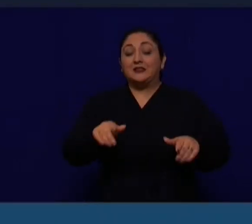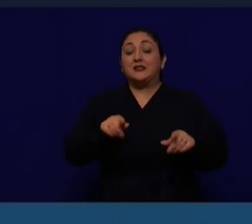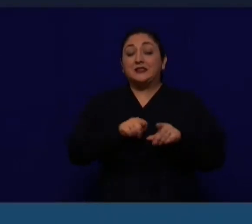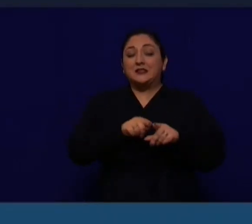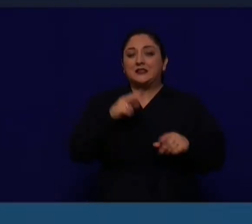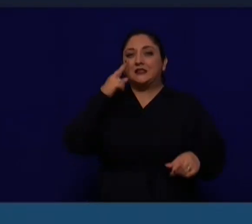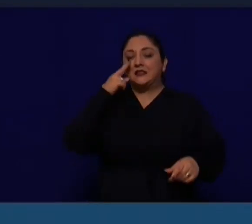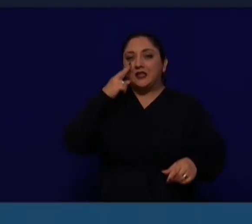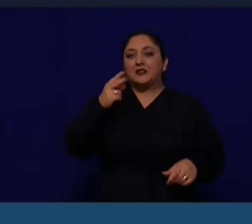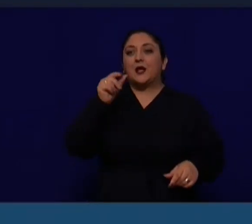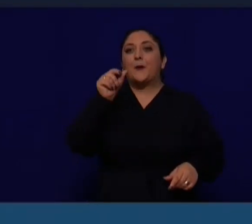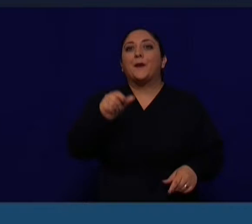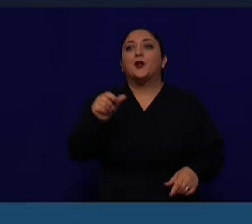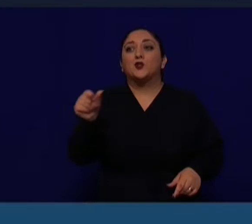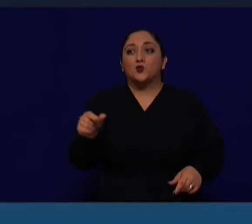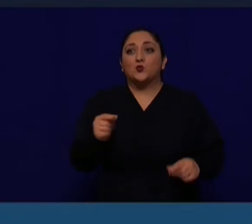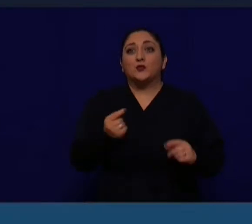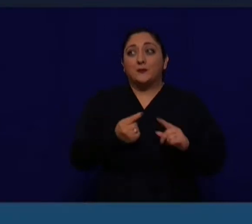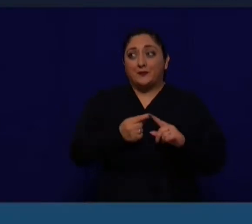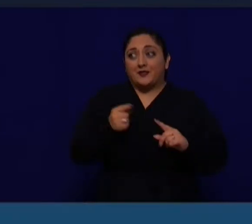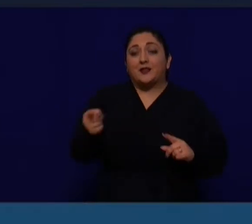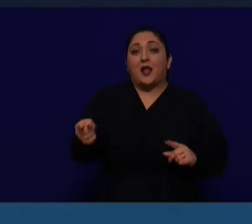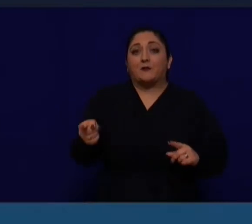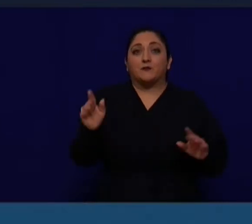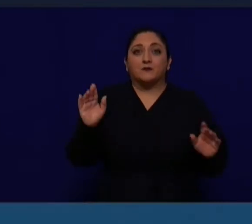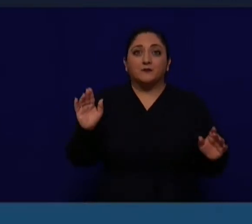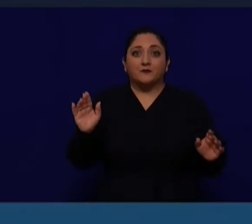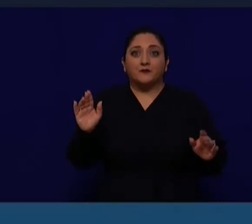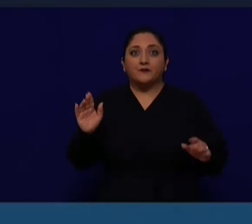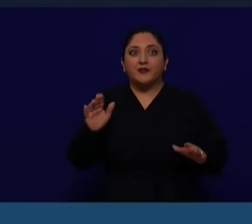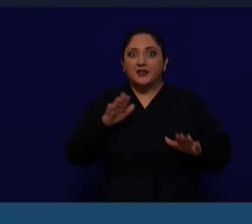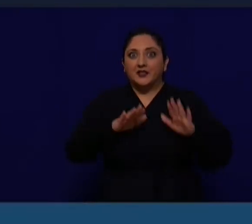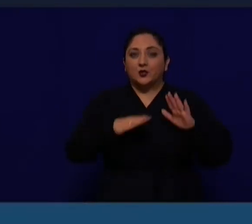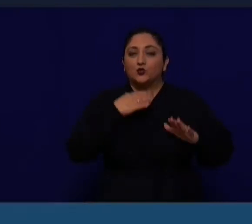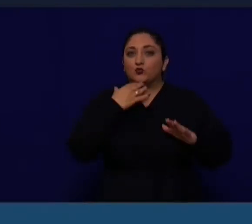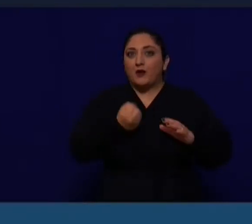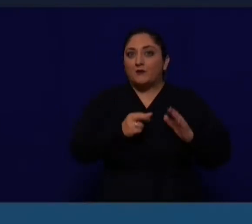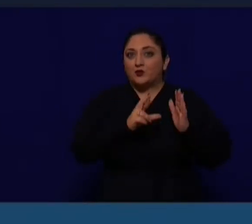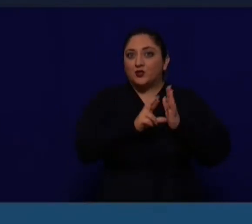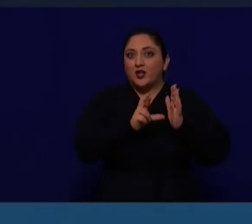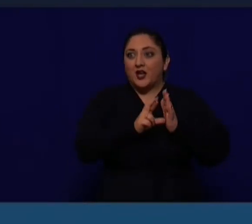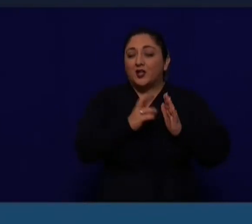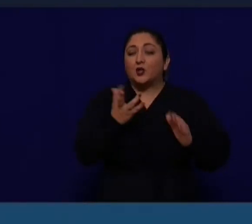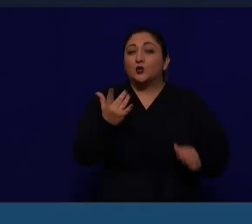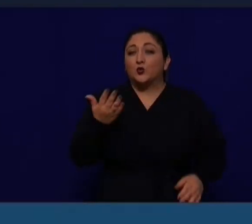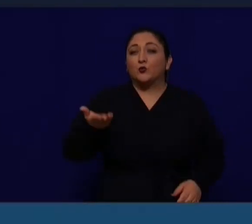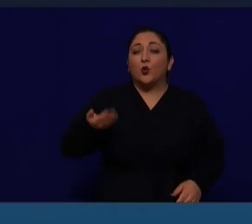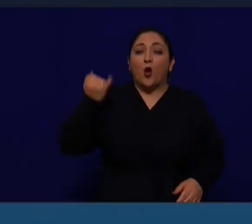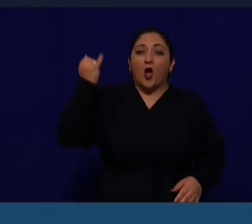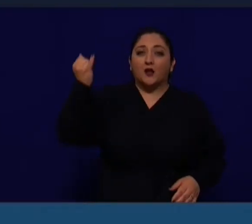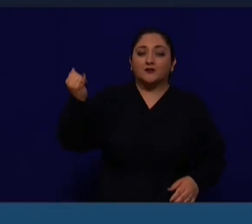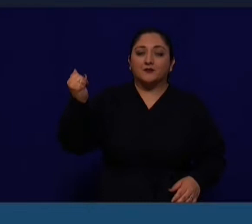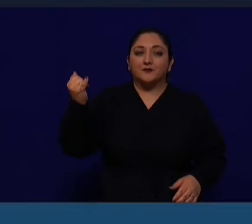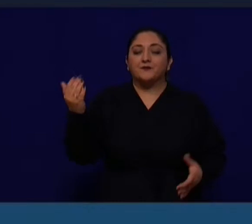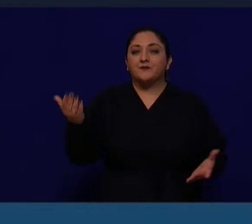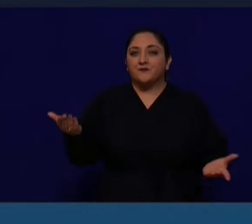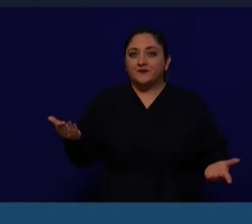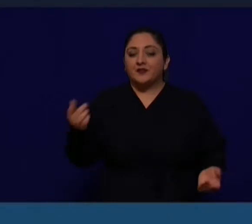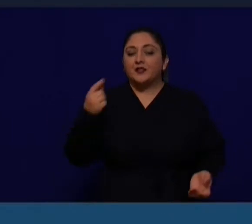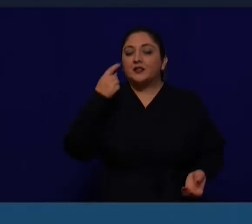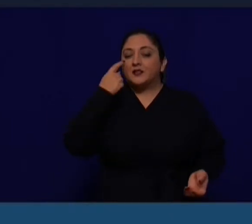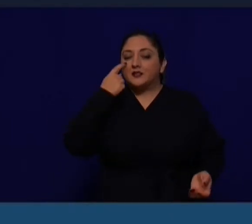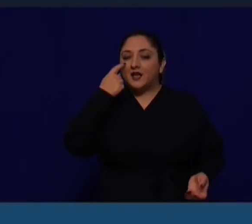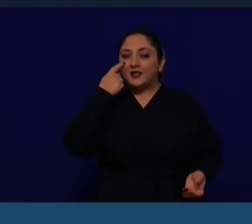ikollna każijiet minn hemmhekk. Kieku ma kienx hemm protokolls nistgħu nimmaġinaw li kienu kun hemm ħafna iktar każijiet ukoll. U li rajna hija li